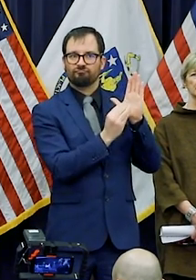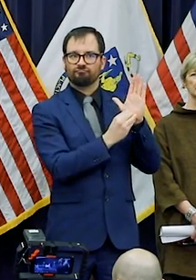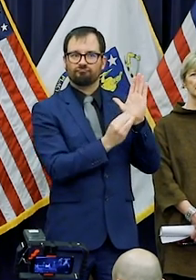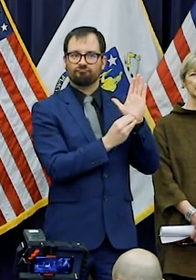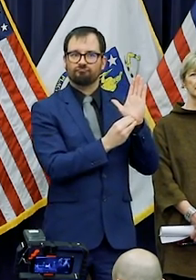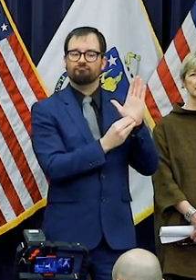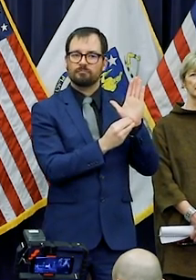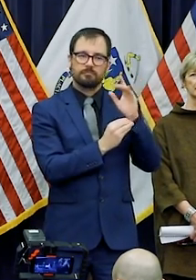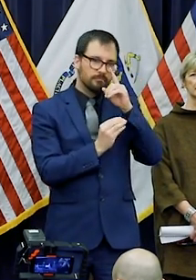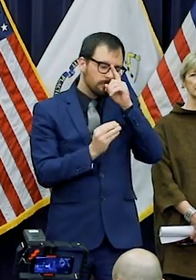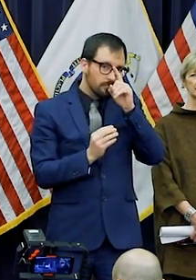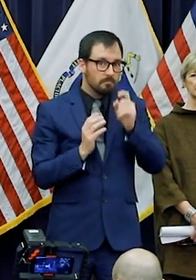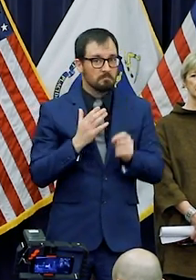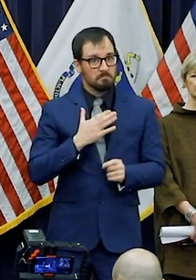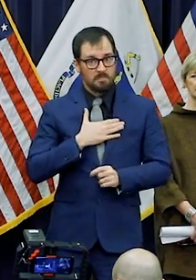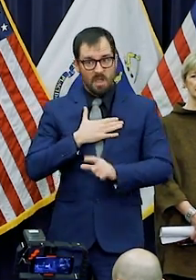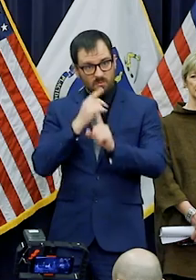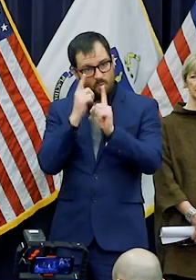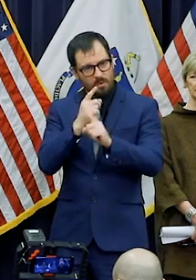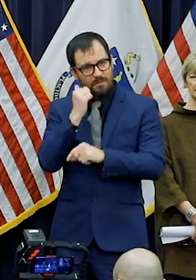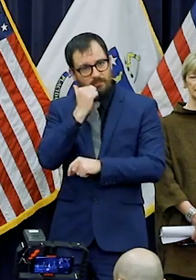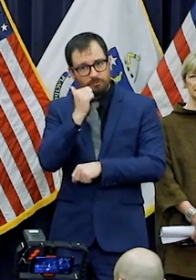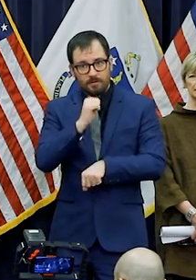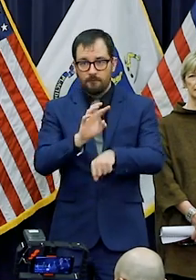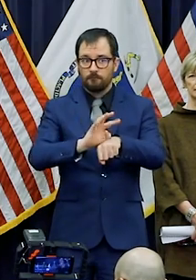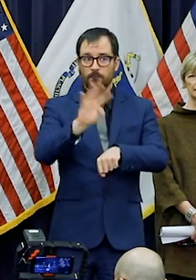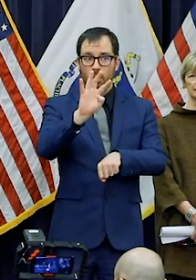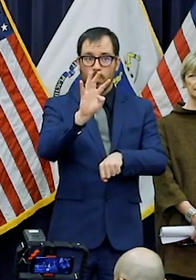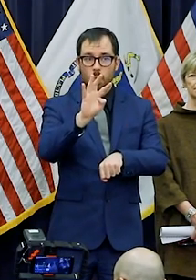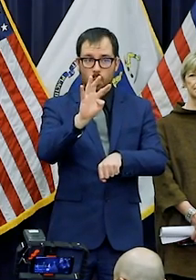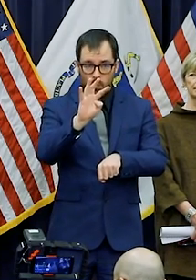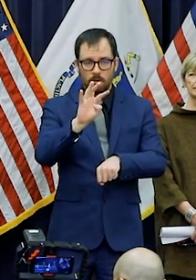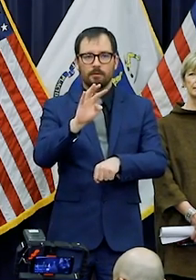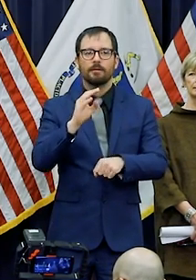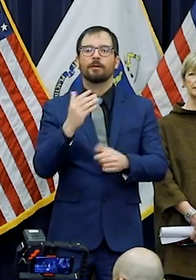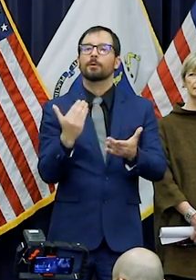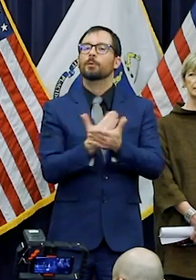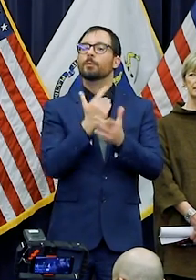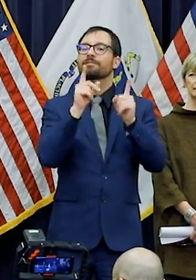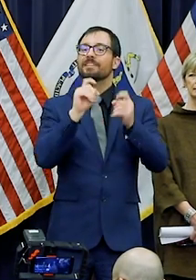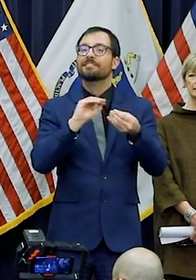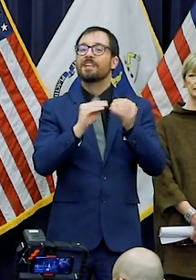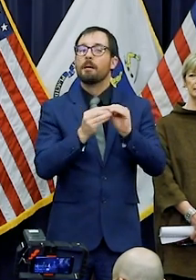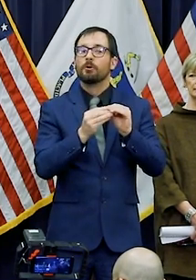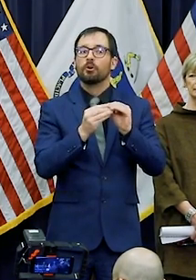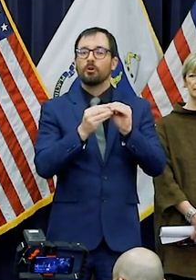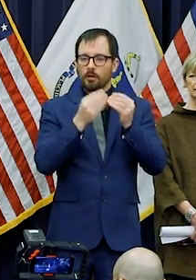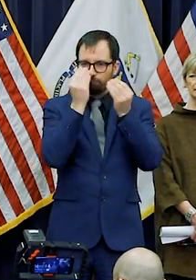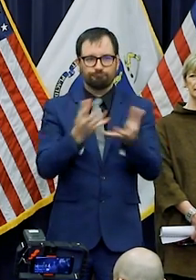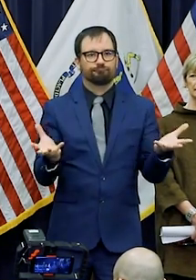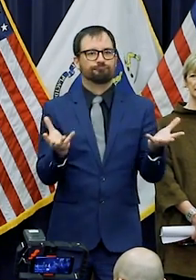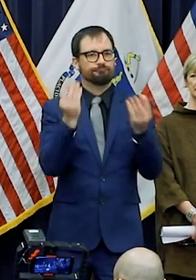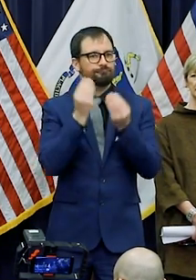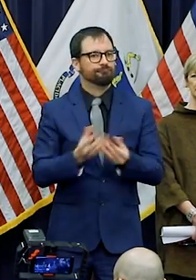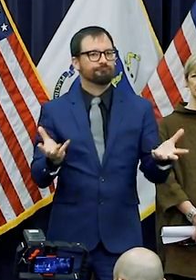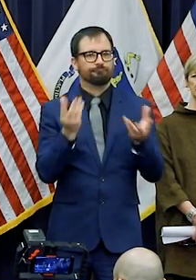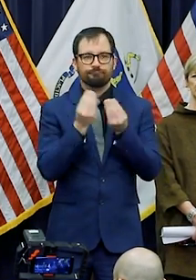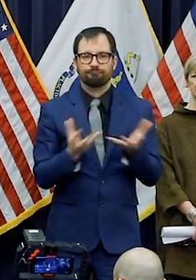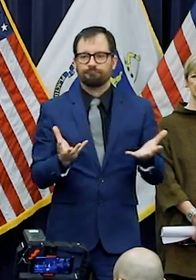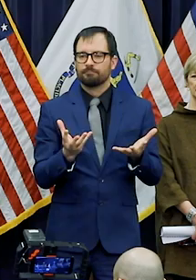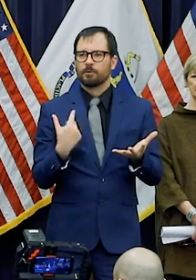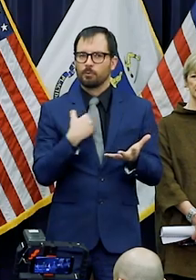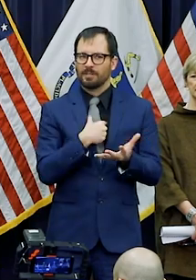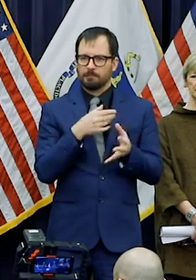and testing numbers by 4 p.m. on our website. Our absolute priority is sharing data that is correct,